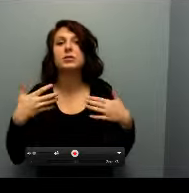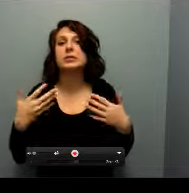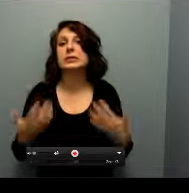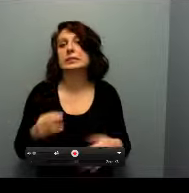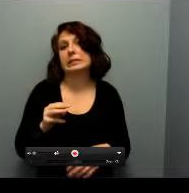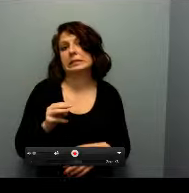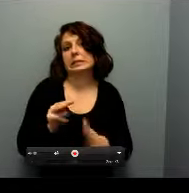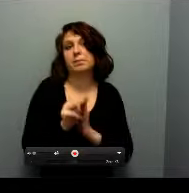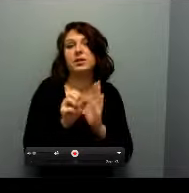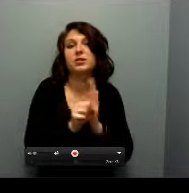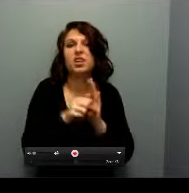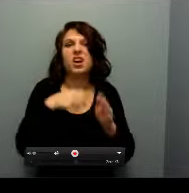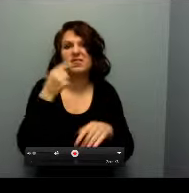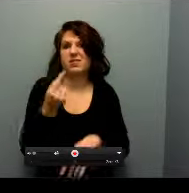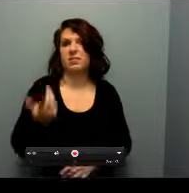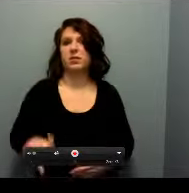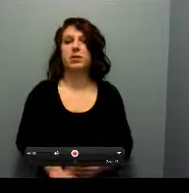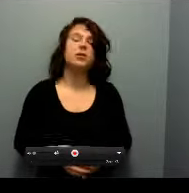Microsoft something.